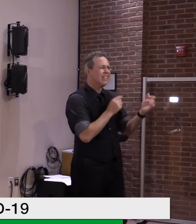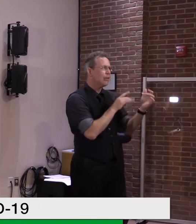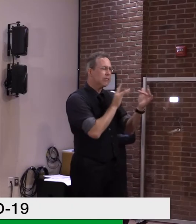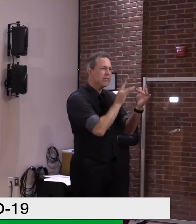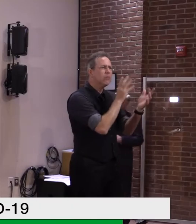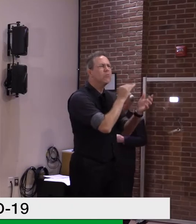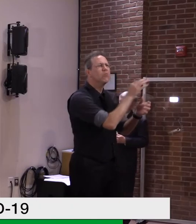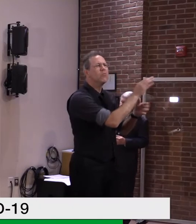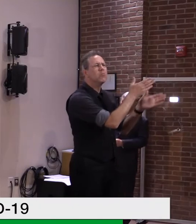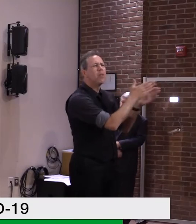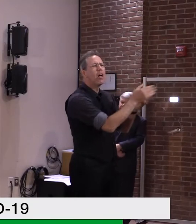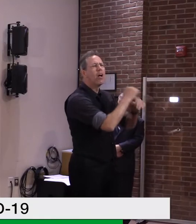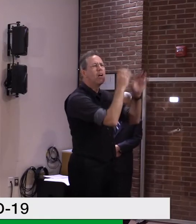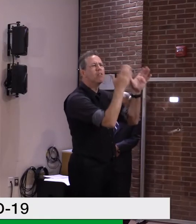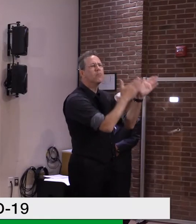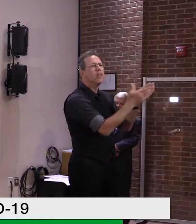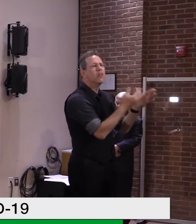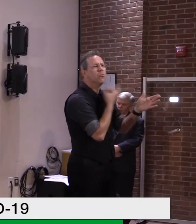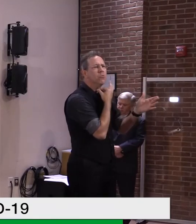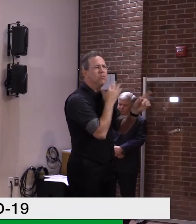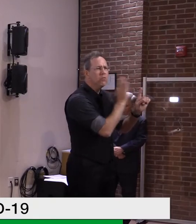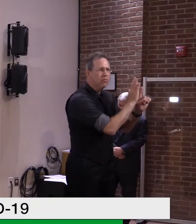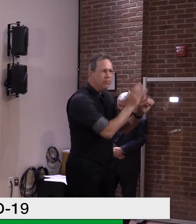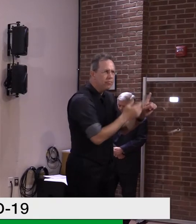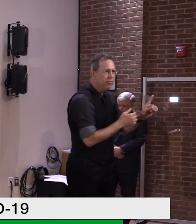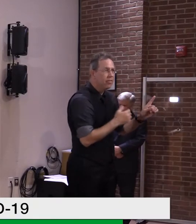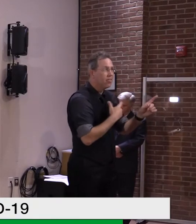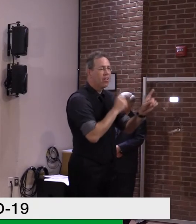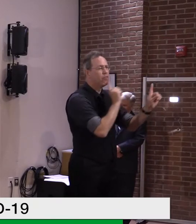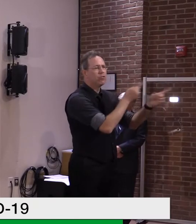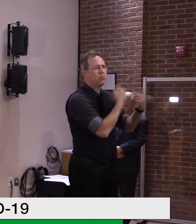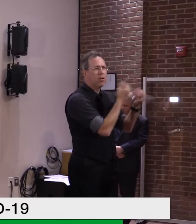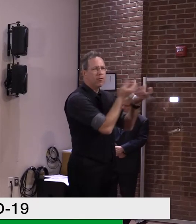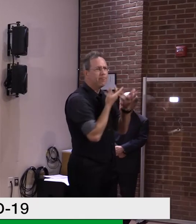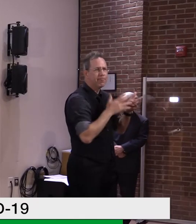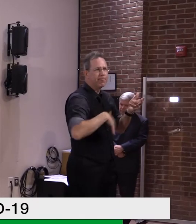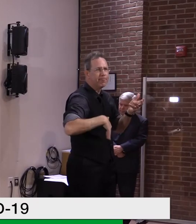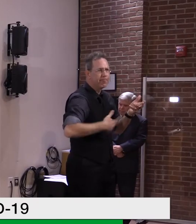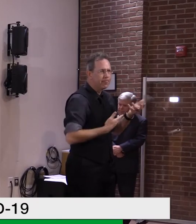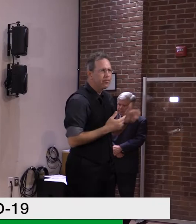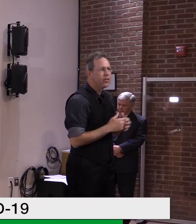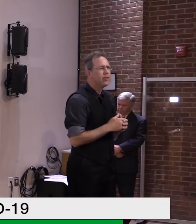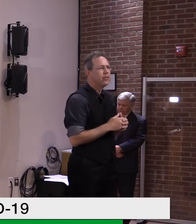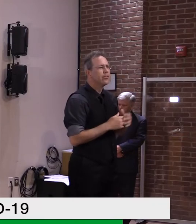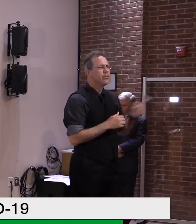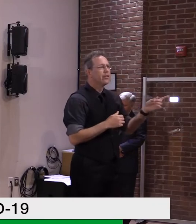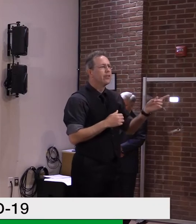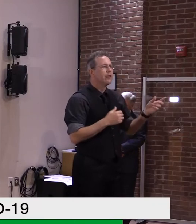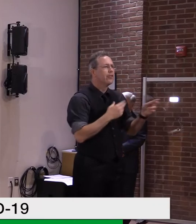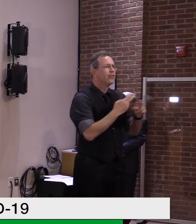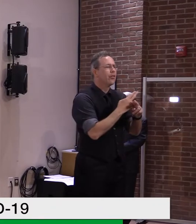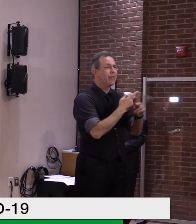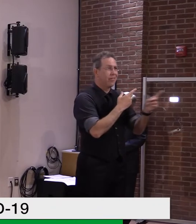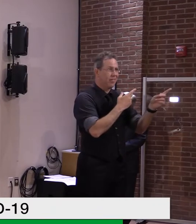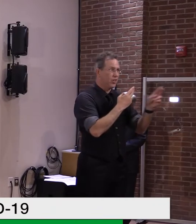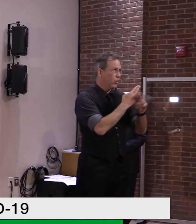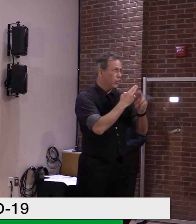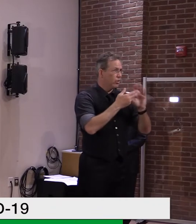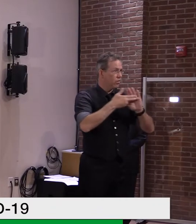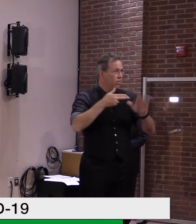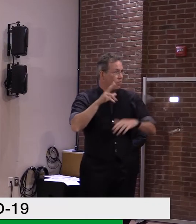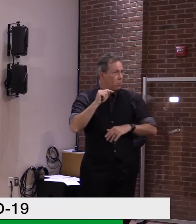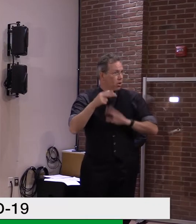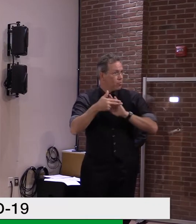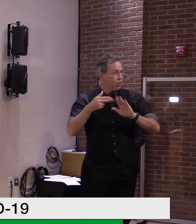have the answer to, you know, whether they can use that Vermont brand as a name. I imagine that in buying this, they probably have